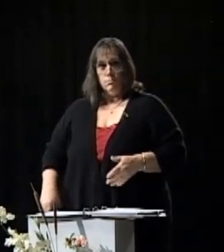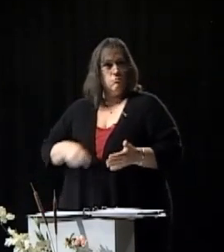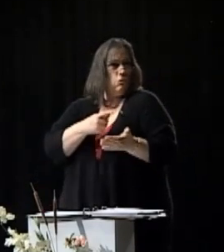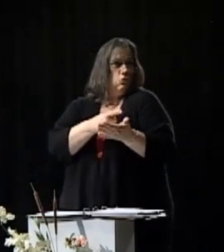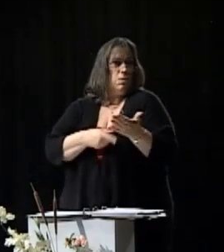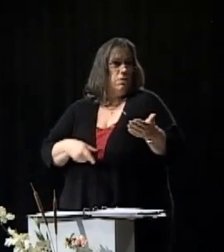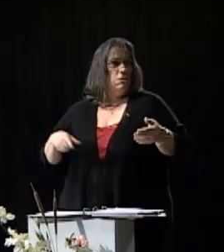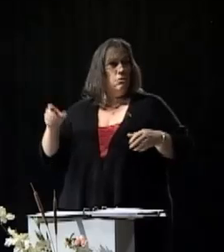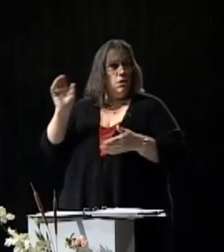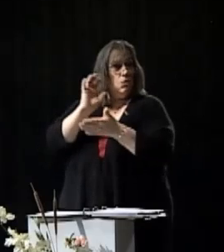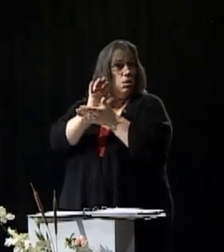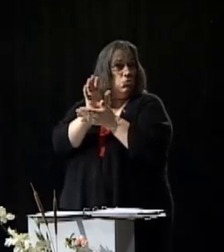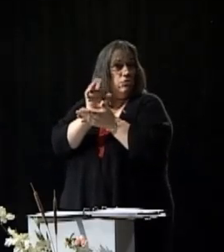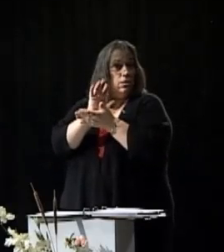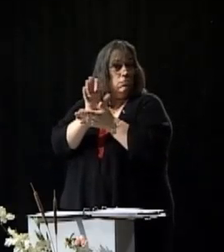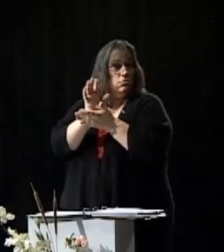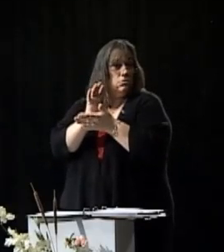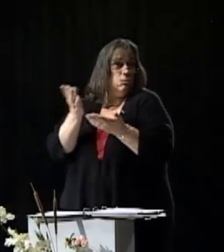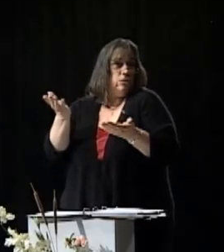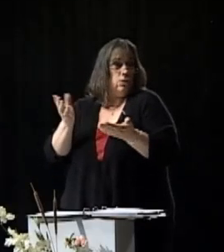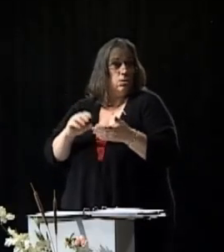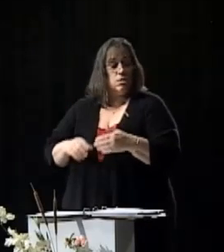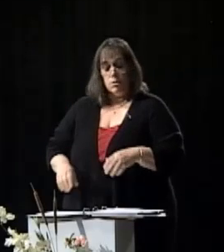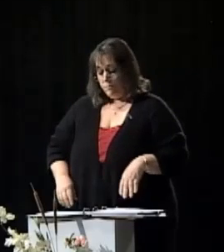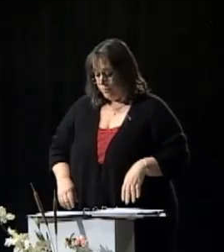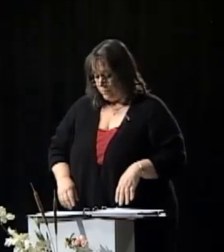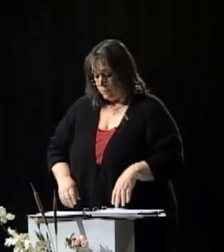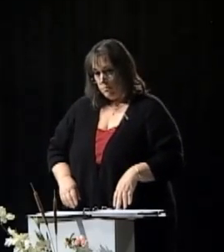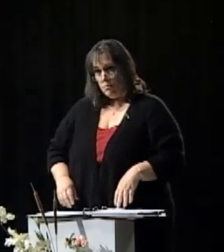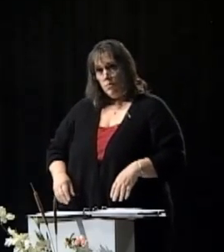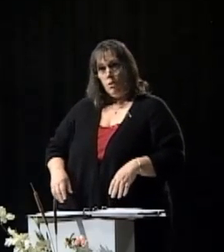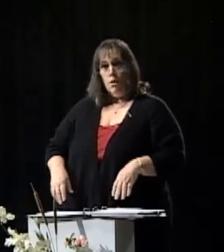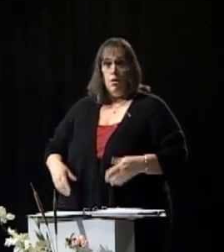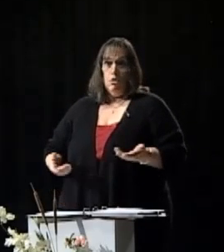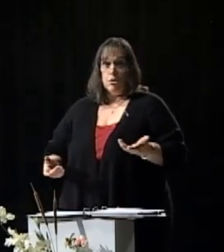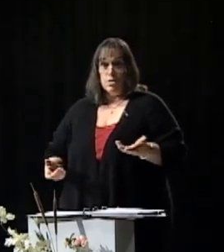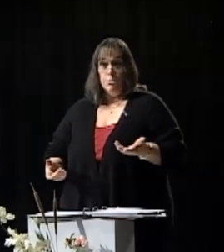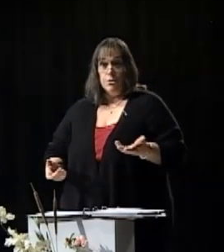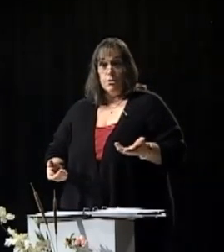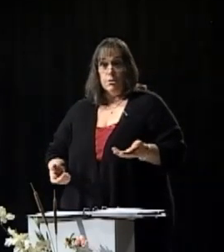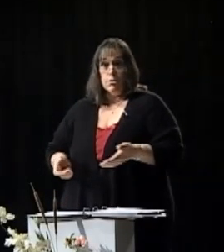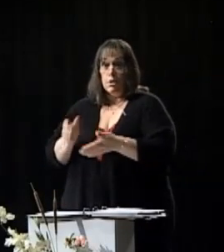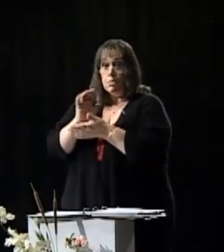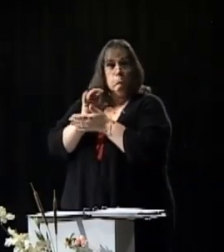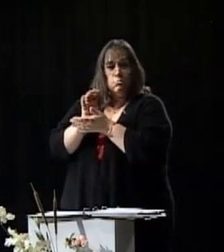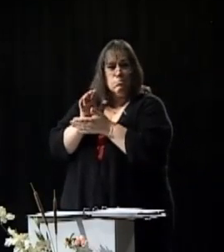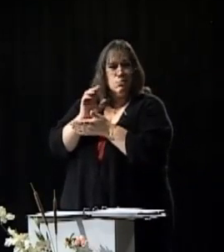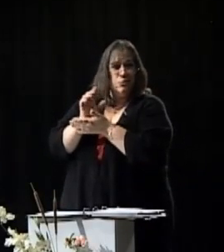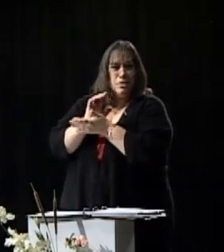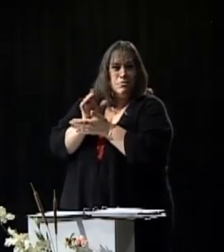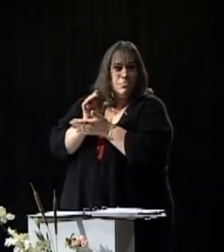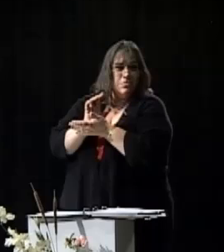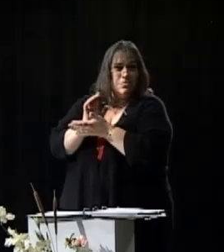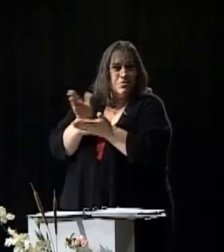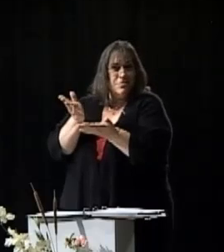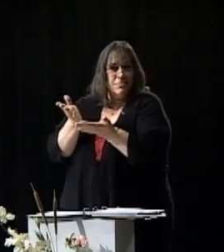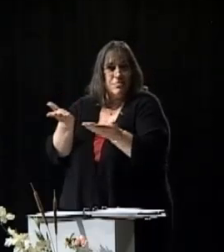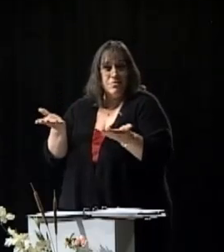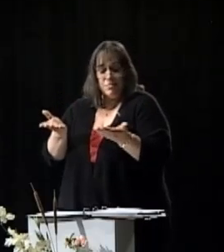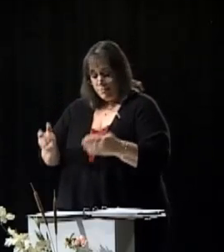Or maybe, what movie? What movie do you want to see? Or simply, you can just say, movie?